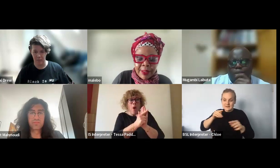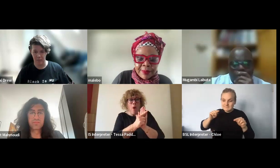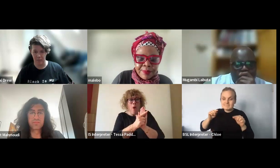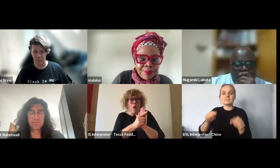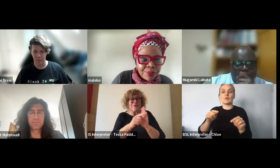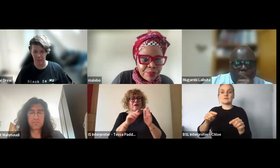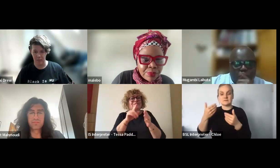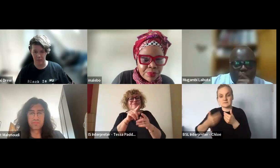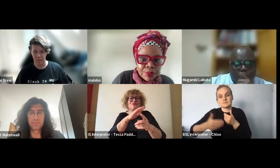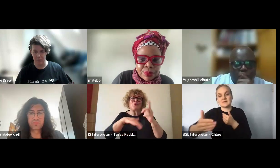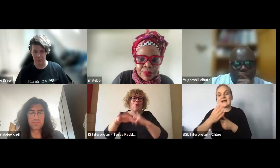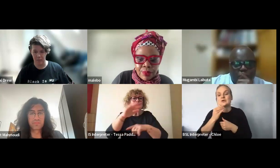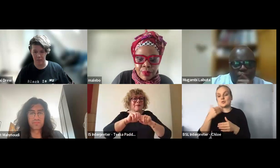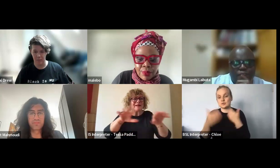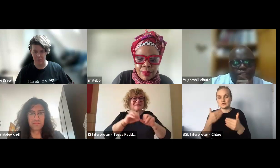Dr. Mugambi?